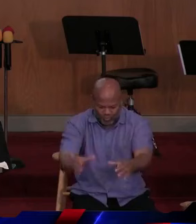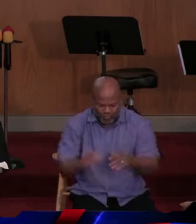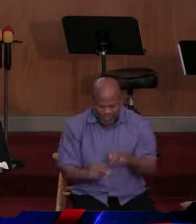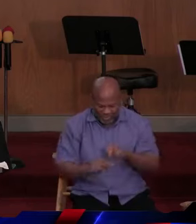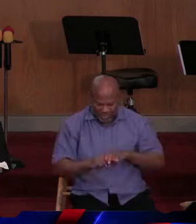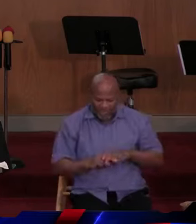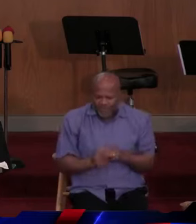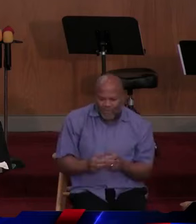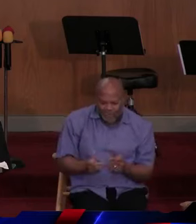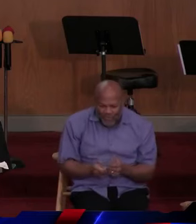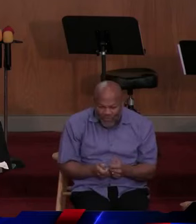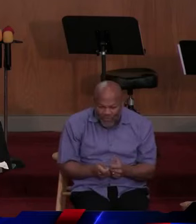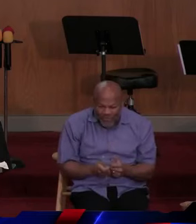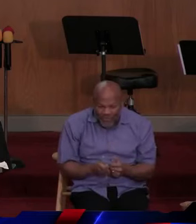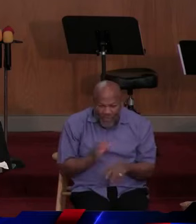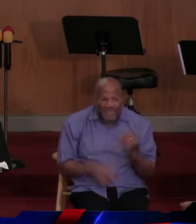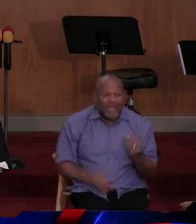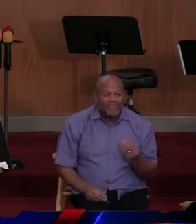playing.